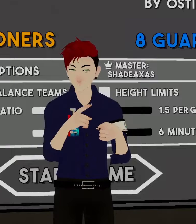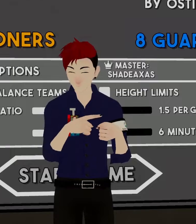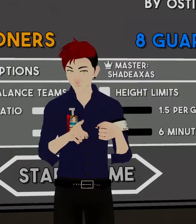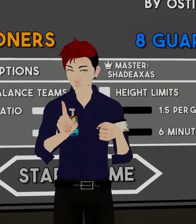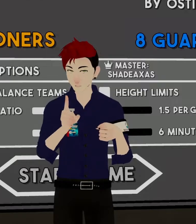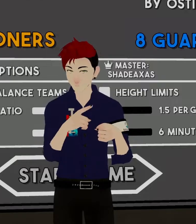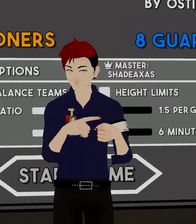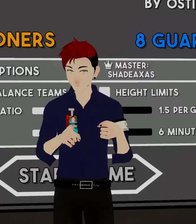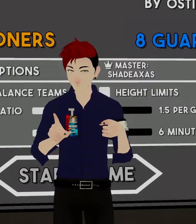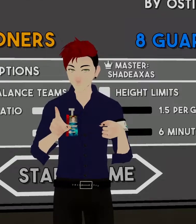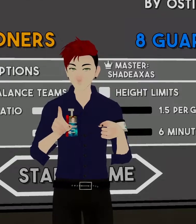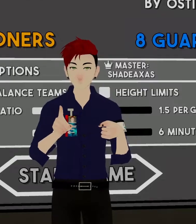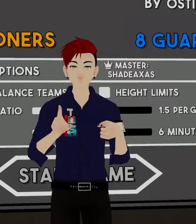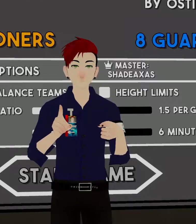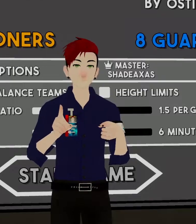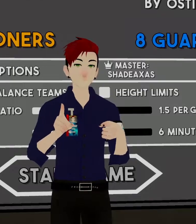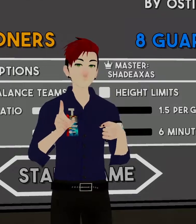All right.